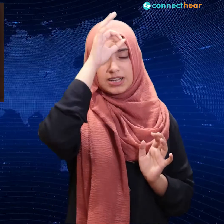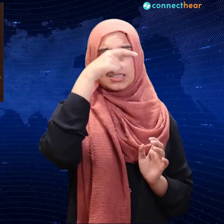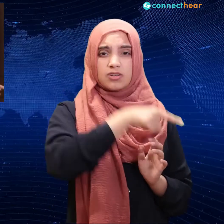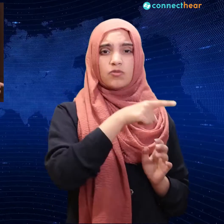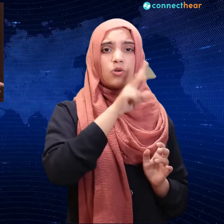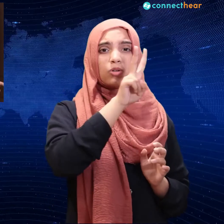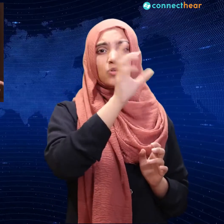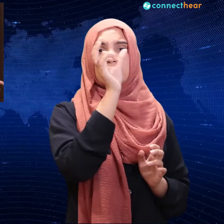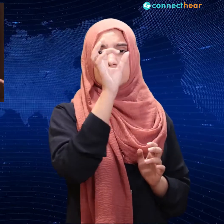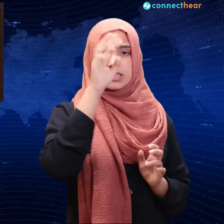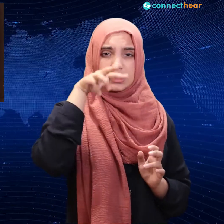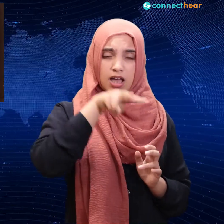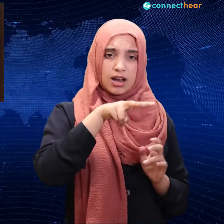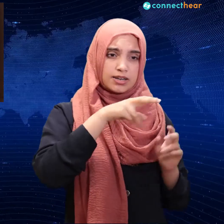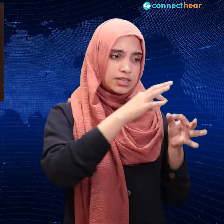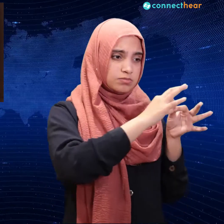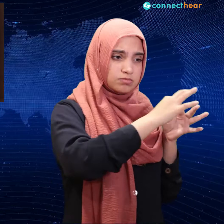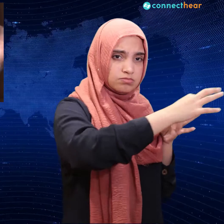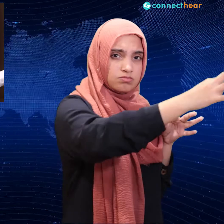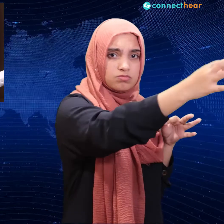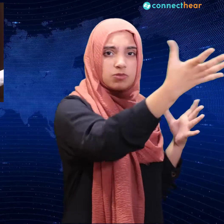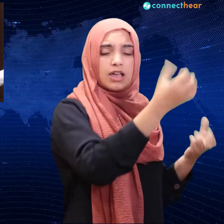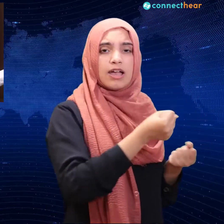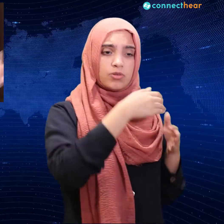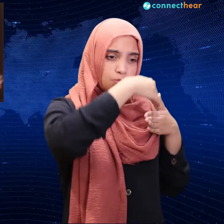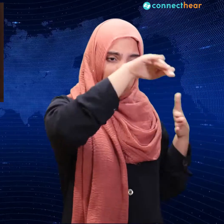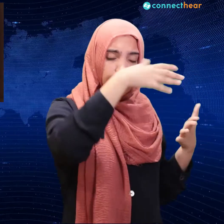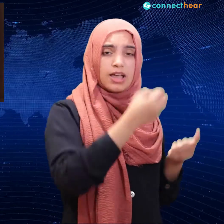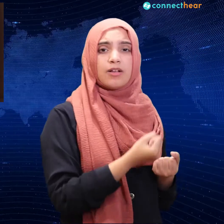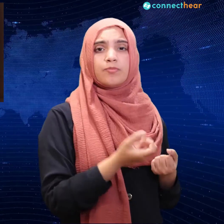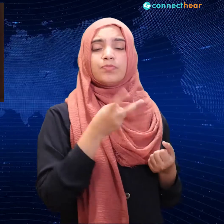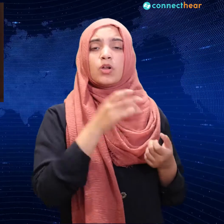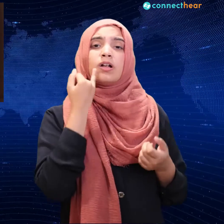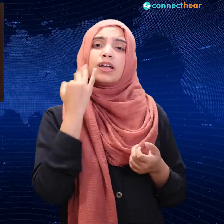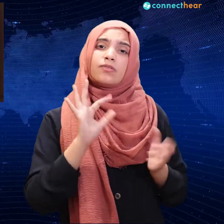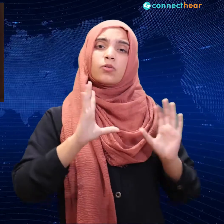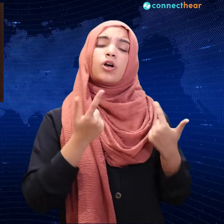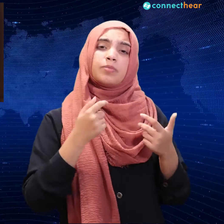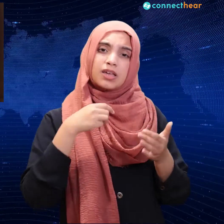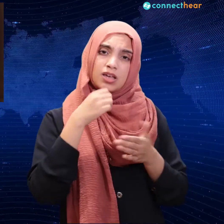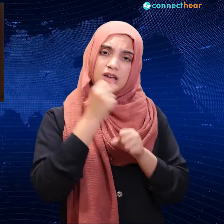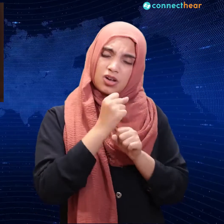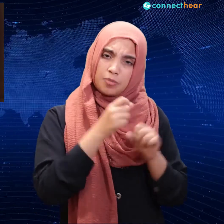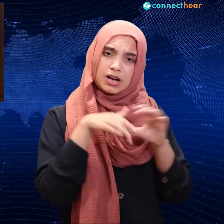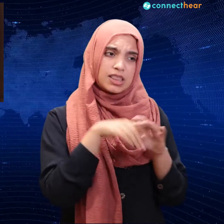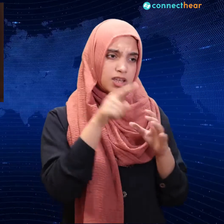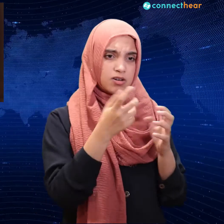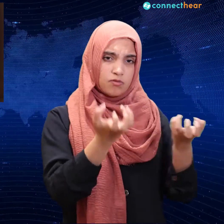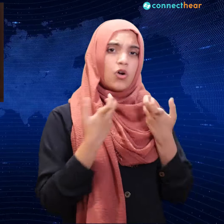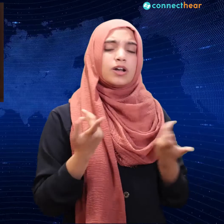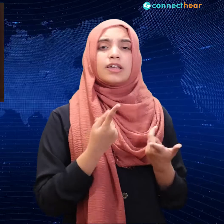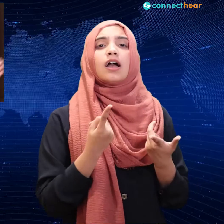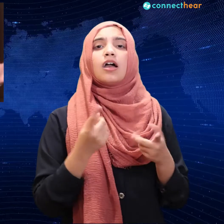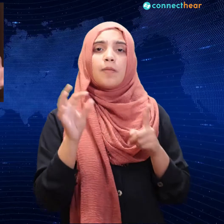kilometer border with Pakistan, if a pro-India government comes in, obviously for the security of Pakistan,